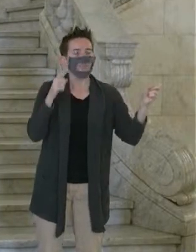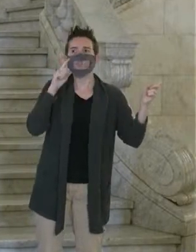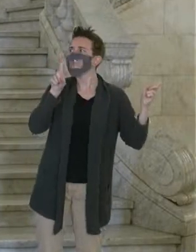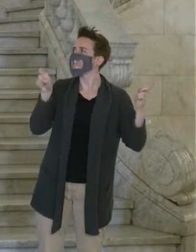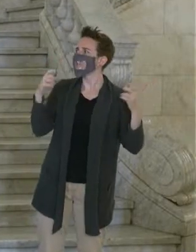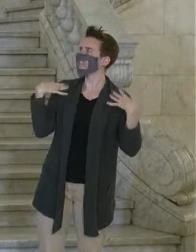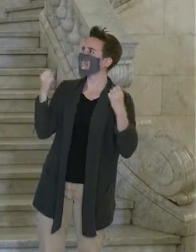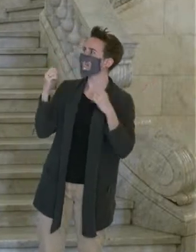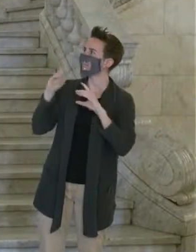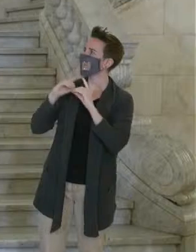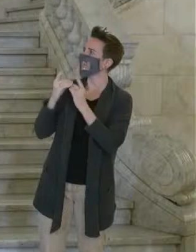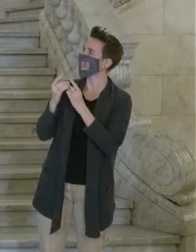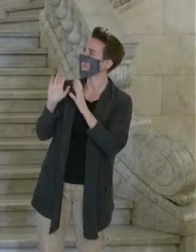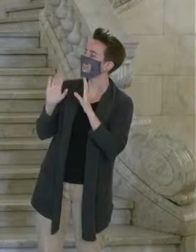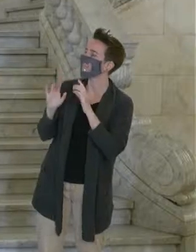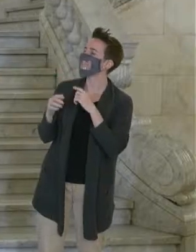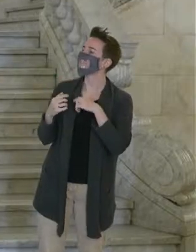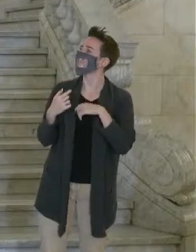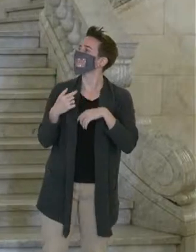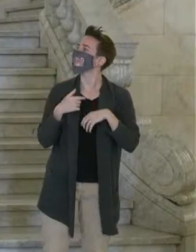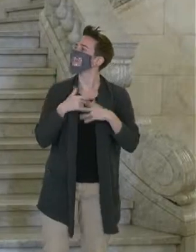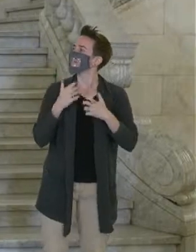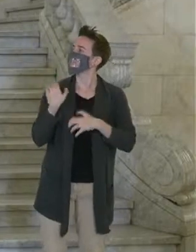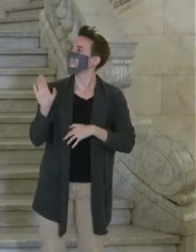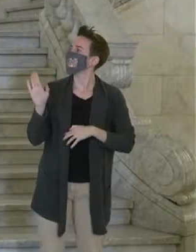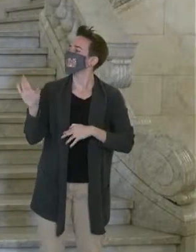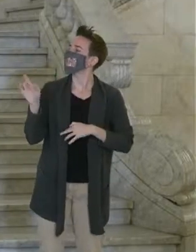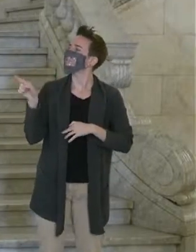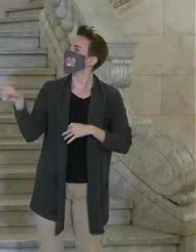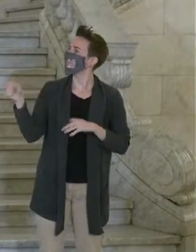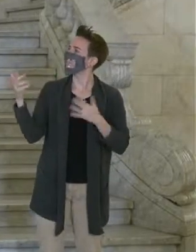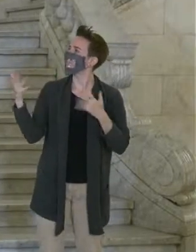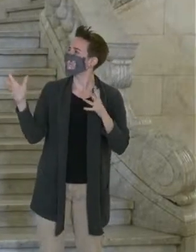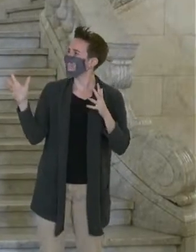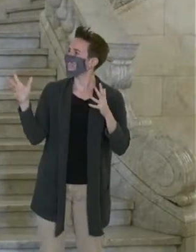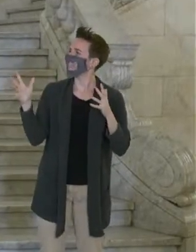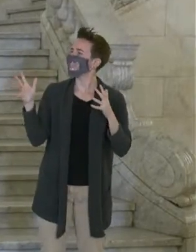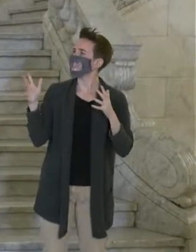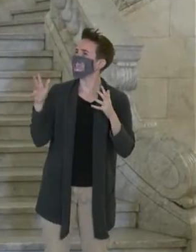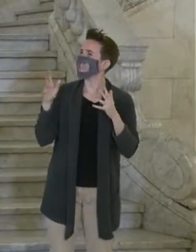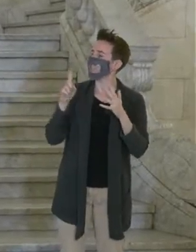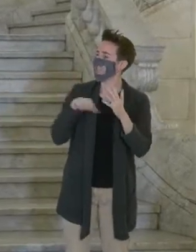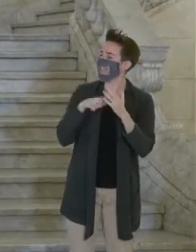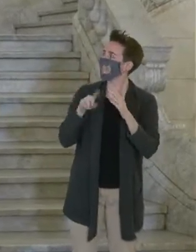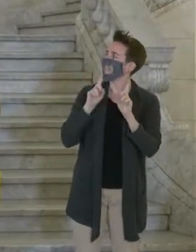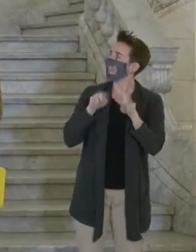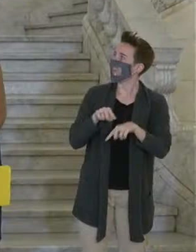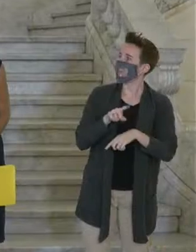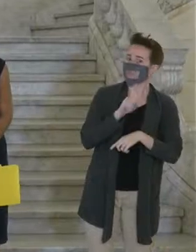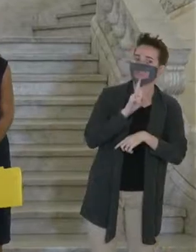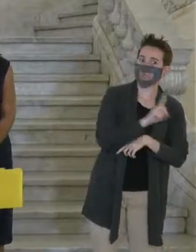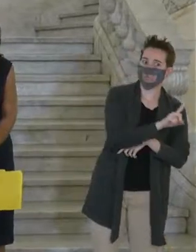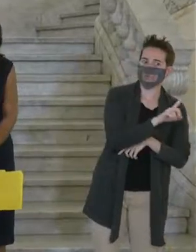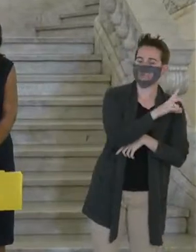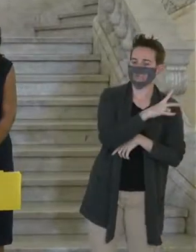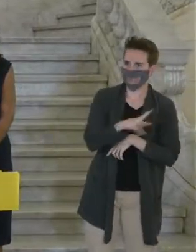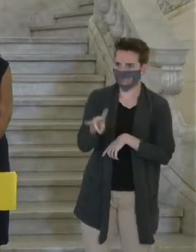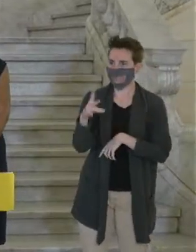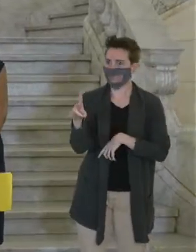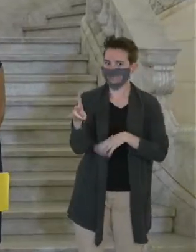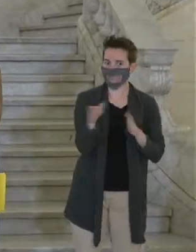director. I just want to, you're rescinding orders 1 through 17